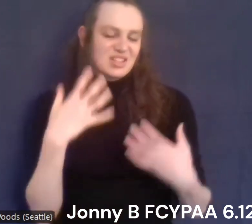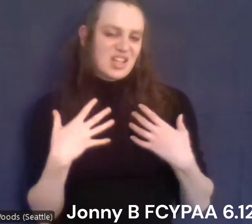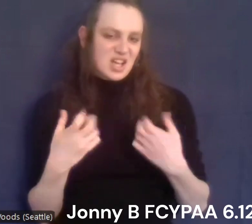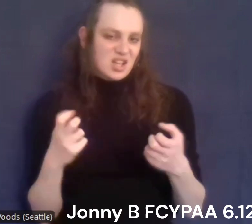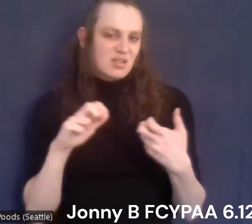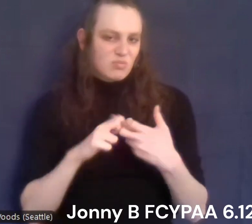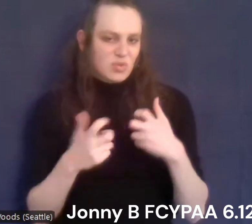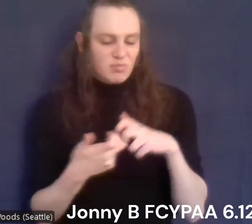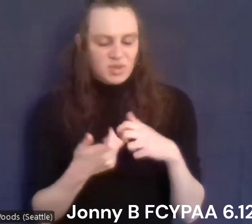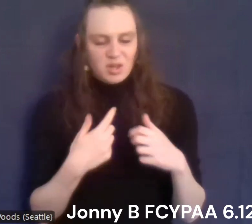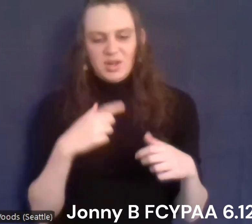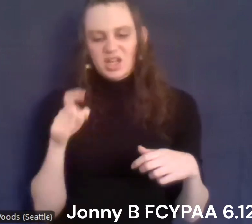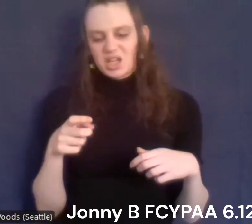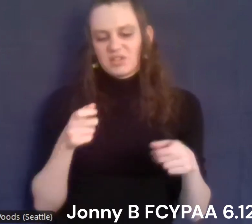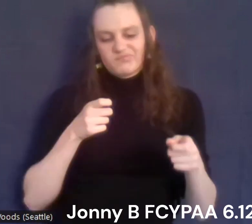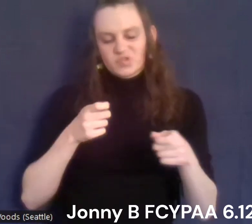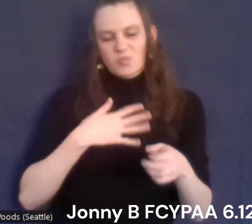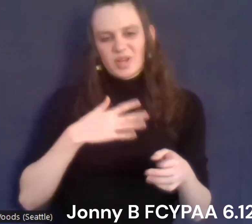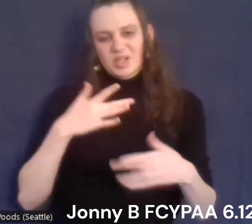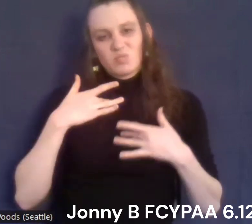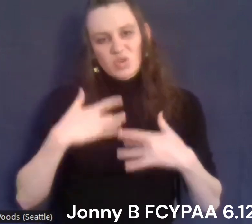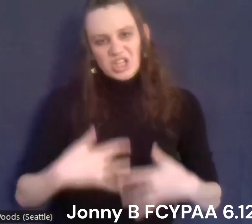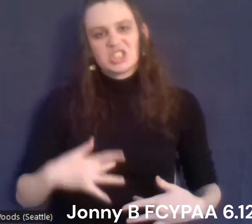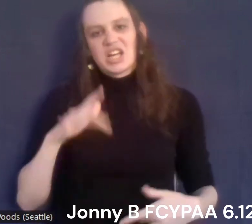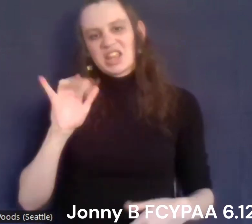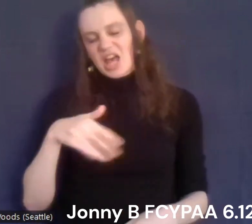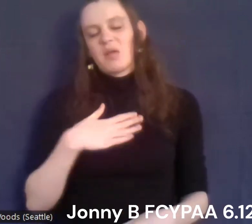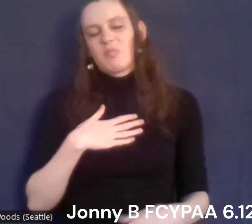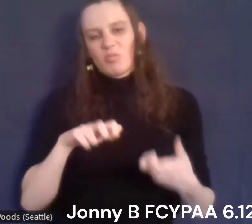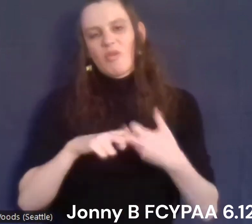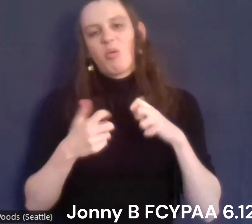of this depression. That's what's going on.